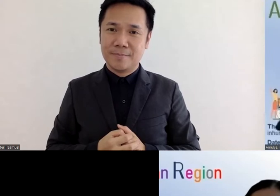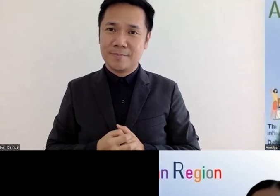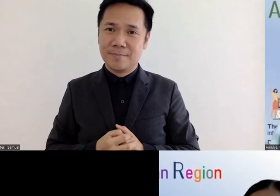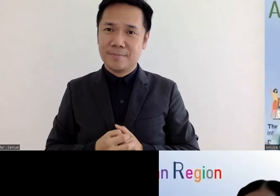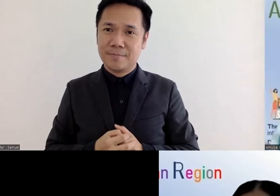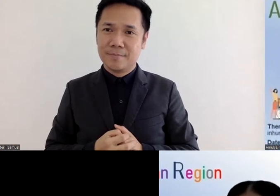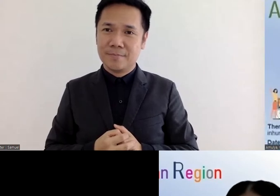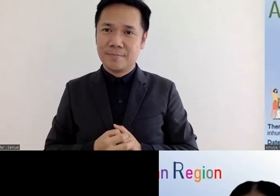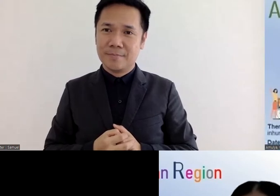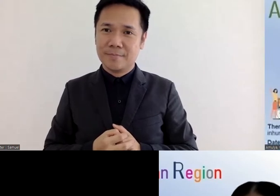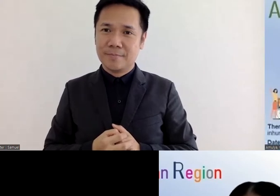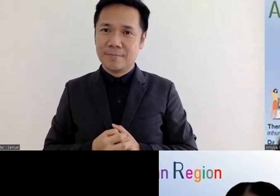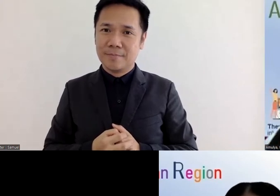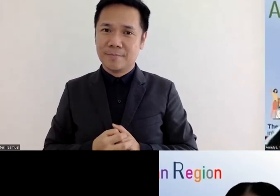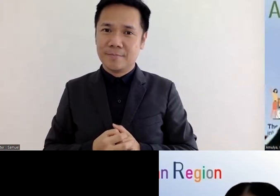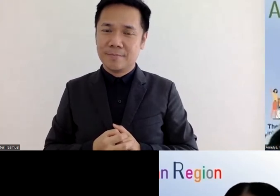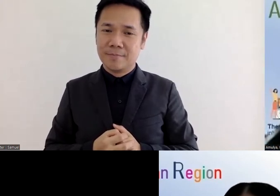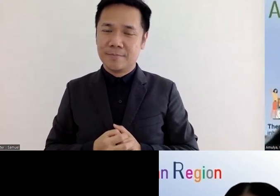skill.